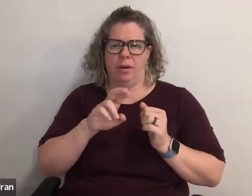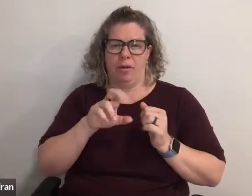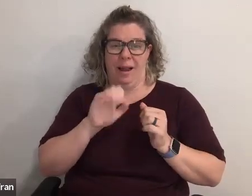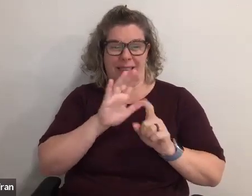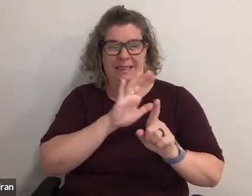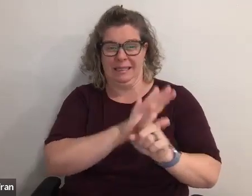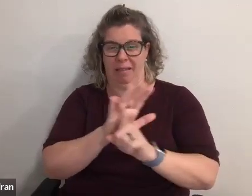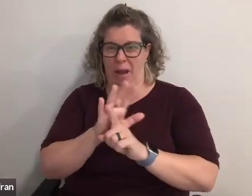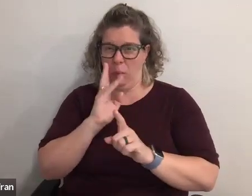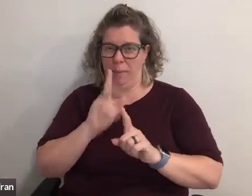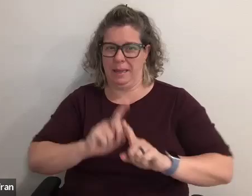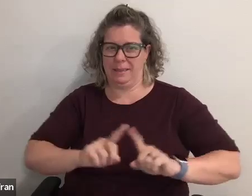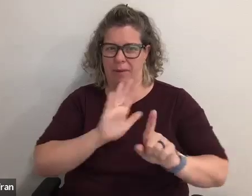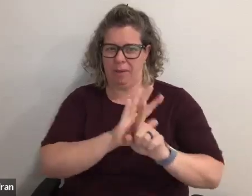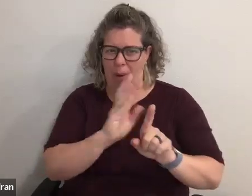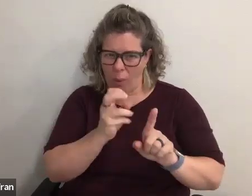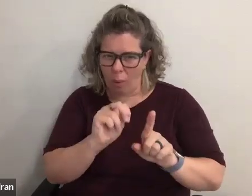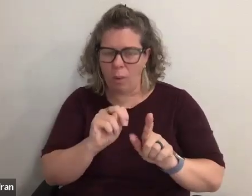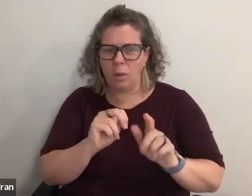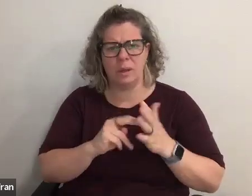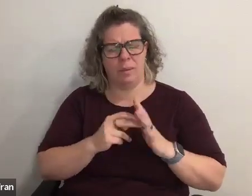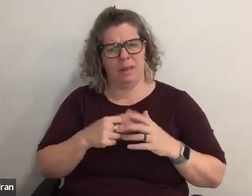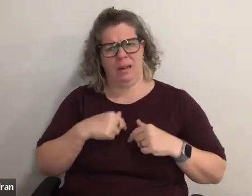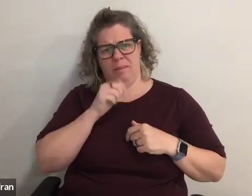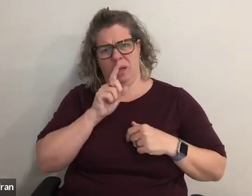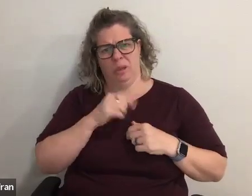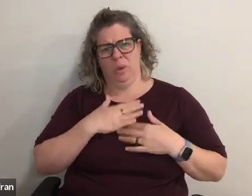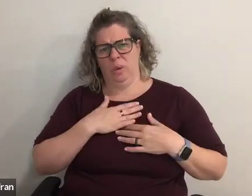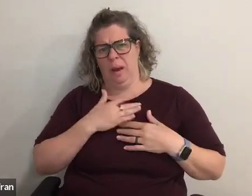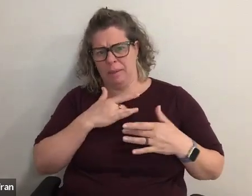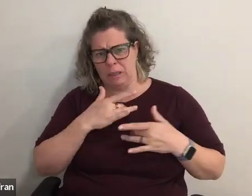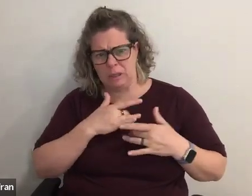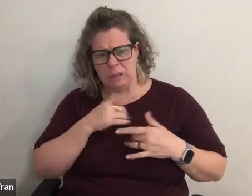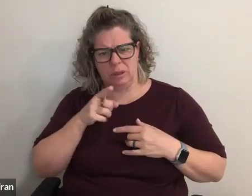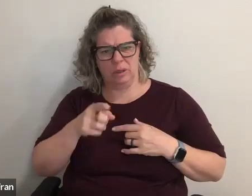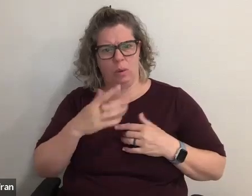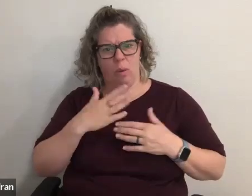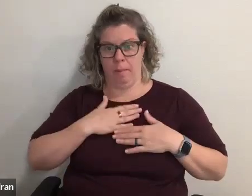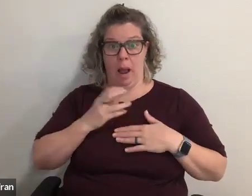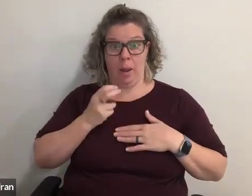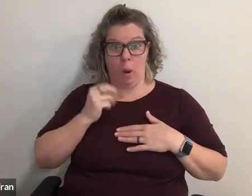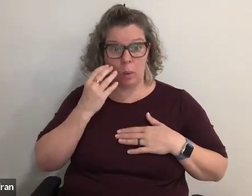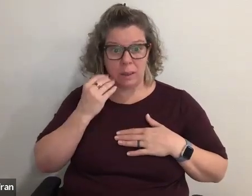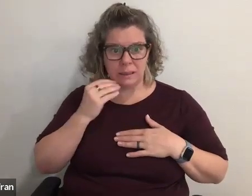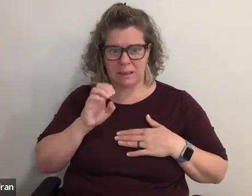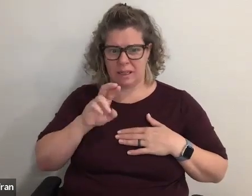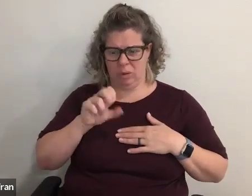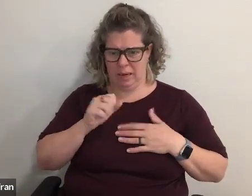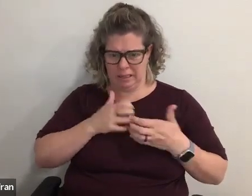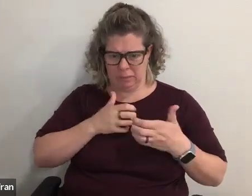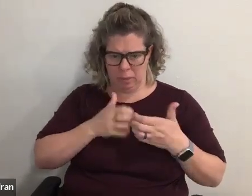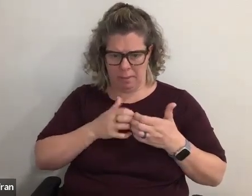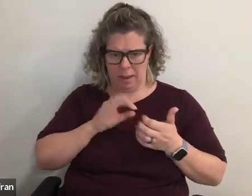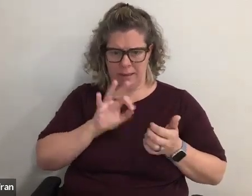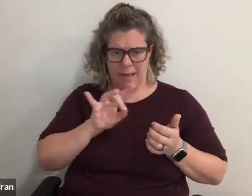bit different. So if you are unsure of someone that you're concerned about or your own crisis and whether or not it fits into